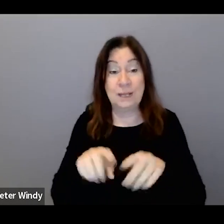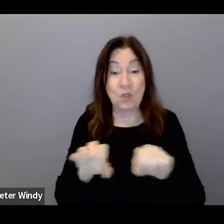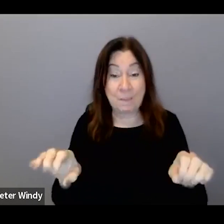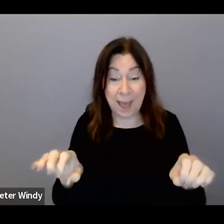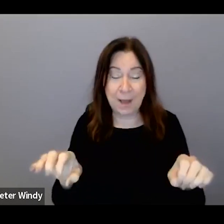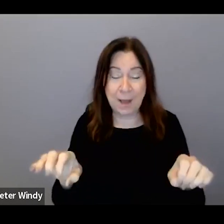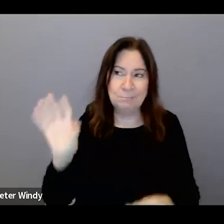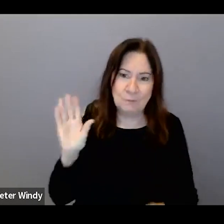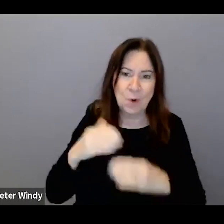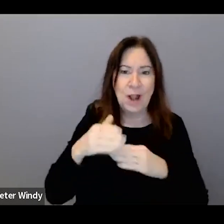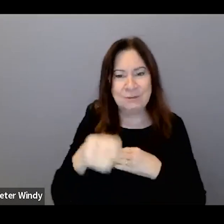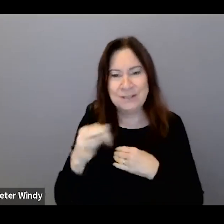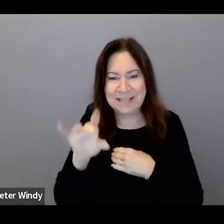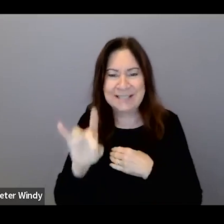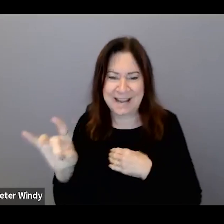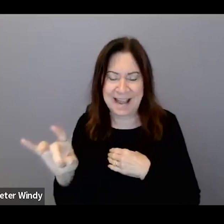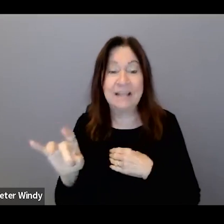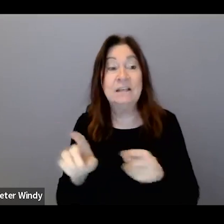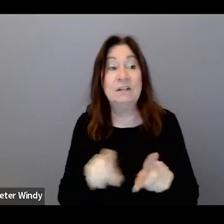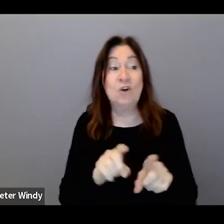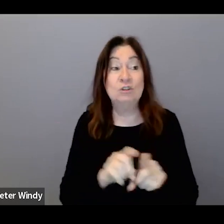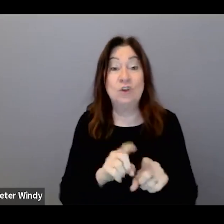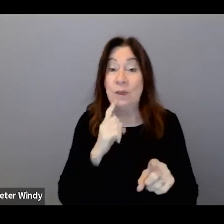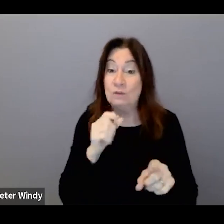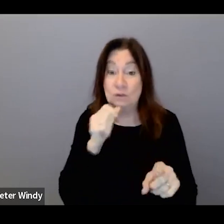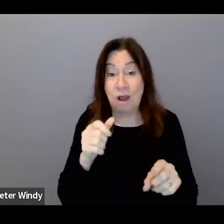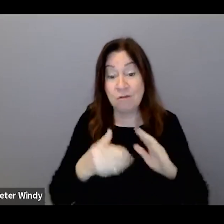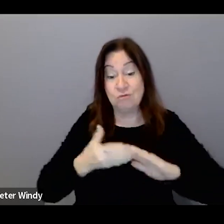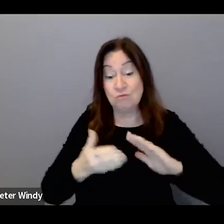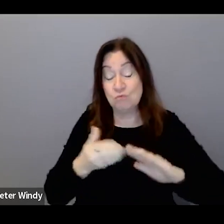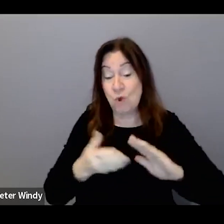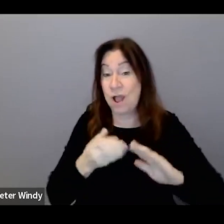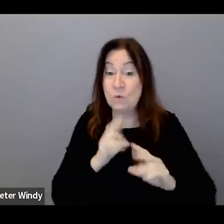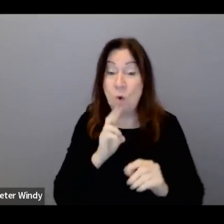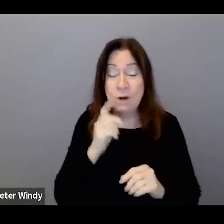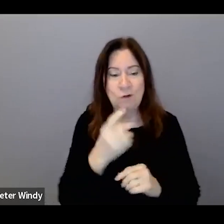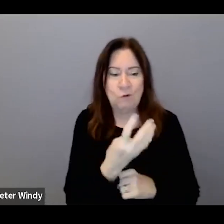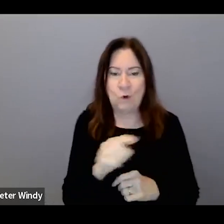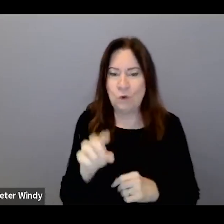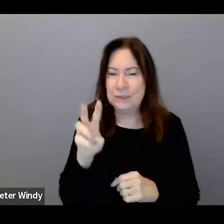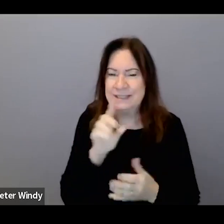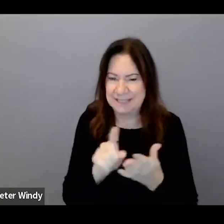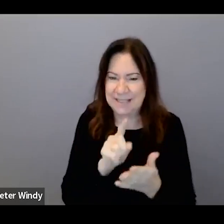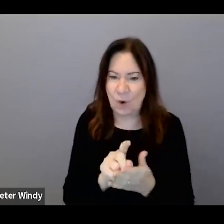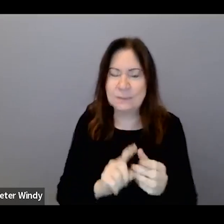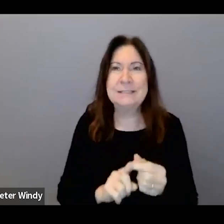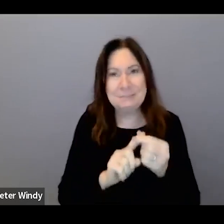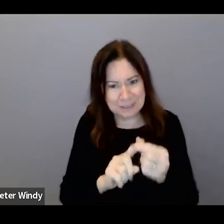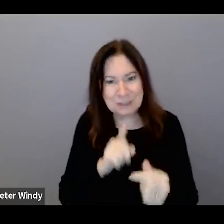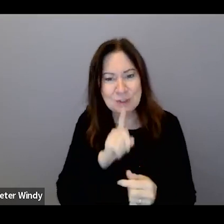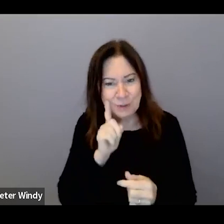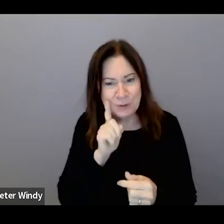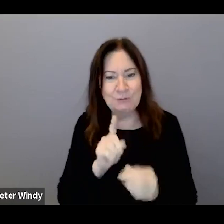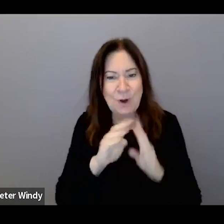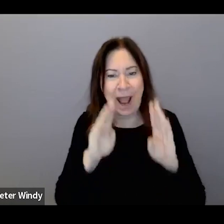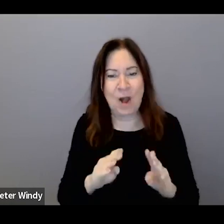copper may be found in water that has sat undisturbed in household plumbing for 4 to 6 hours. Again, especially true for plumbing installed